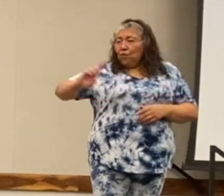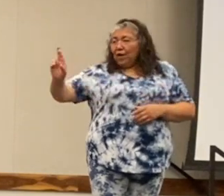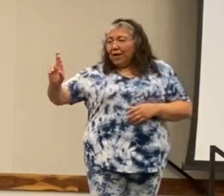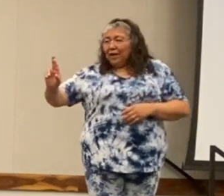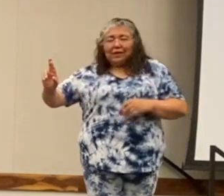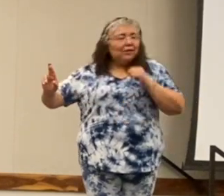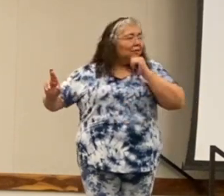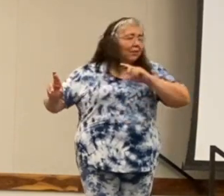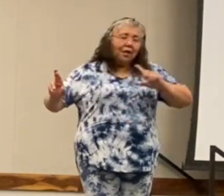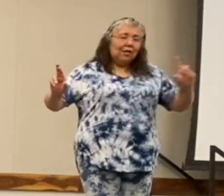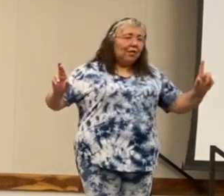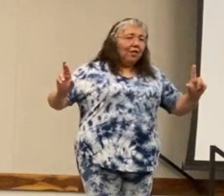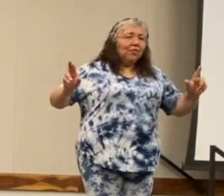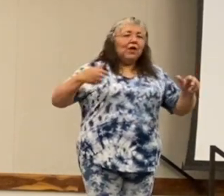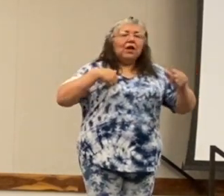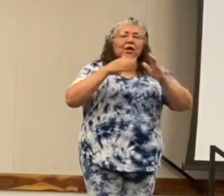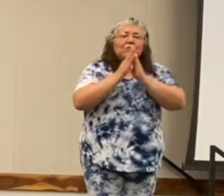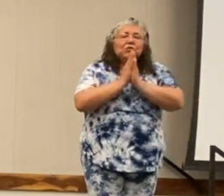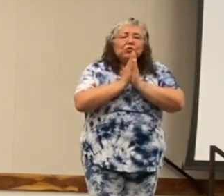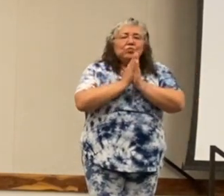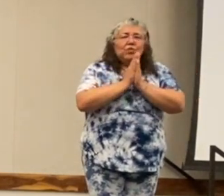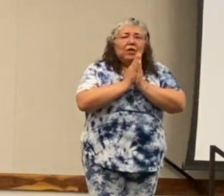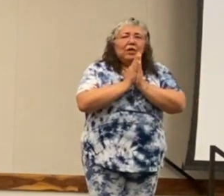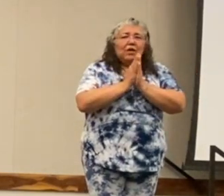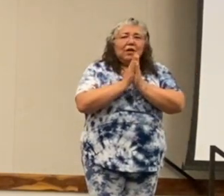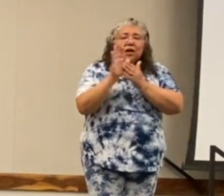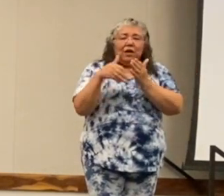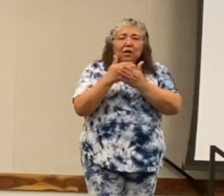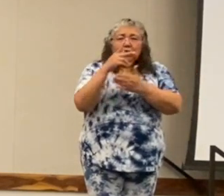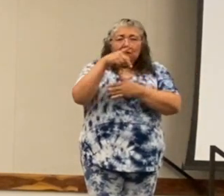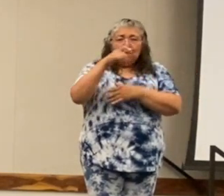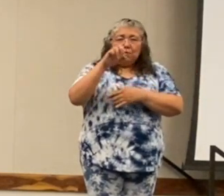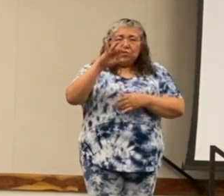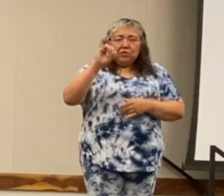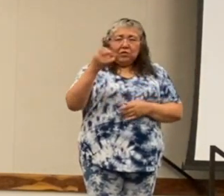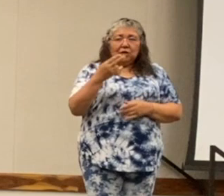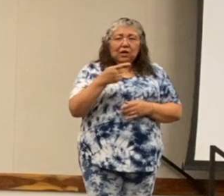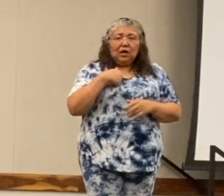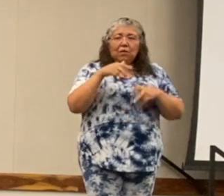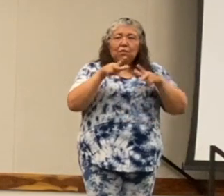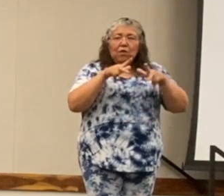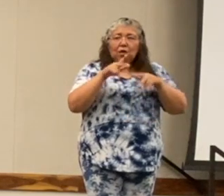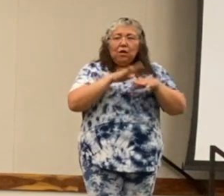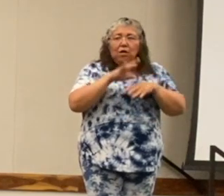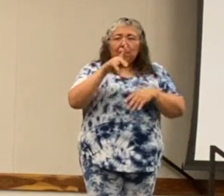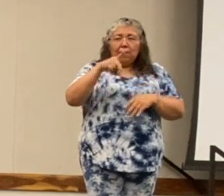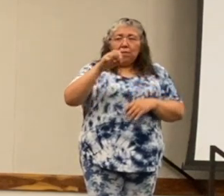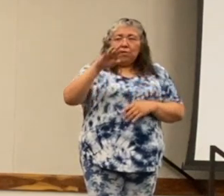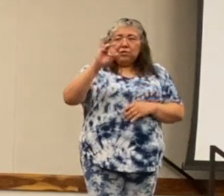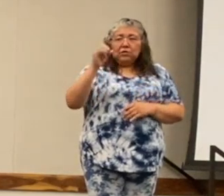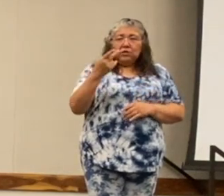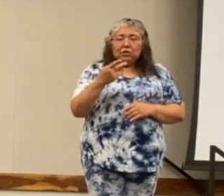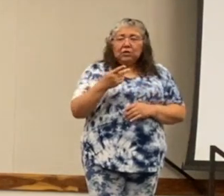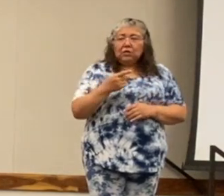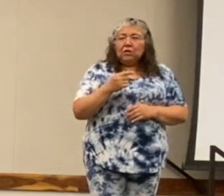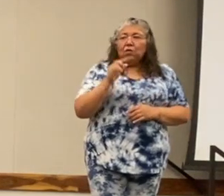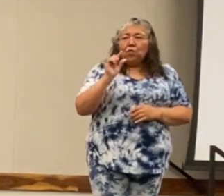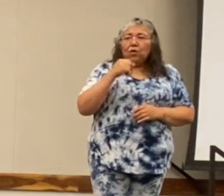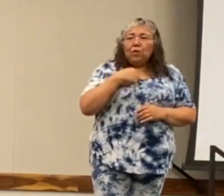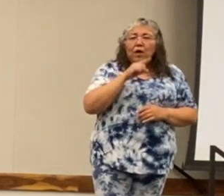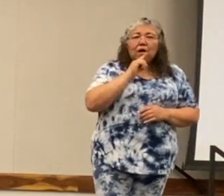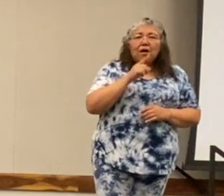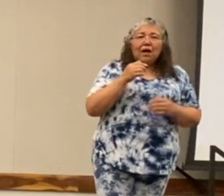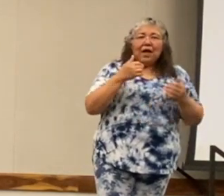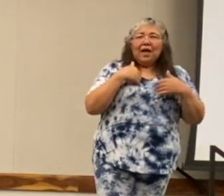of left, and I'm just praying. And I get onto Pershing, and I'm walking on Pershing, and on Pershing, where we are, they have